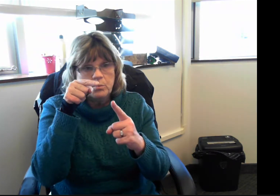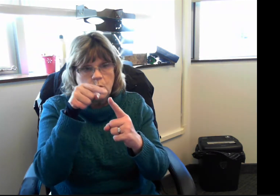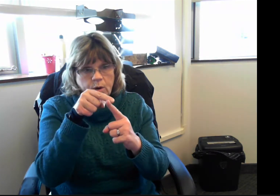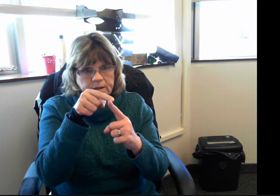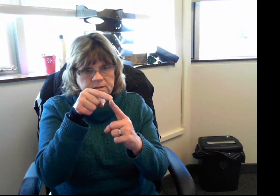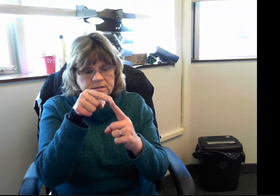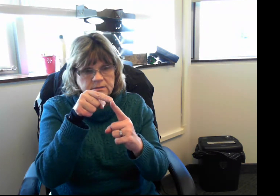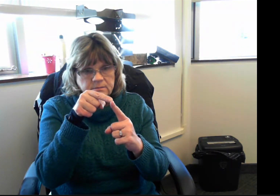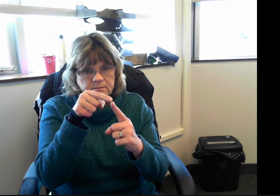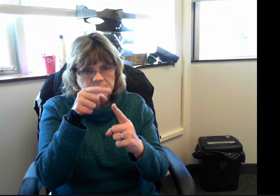points.